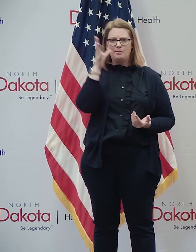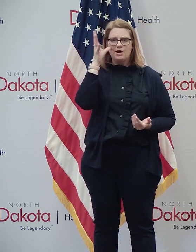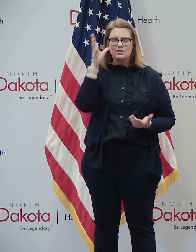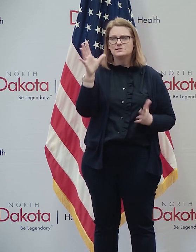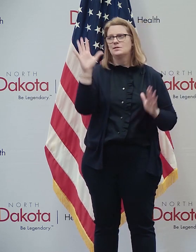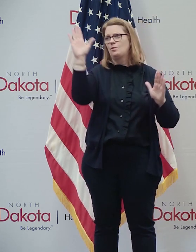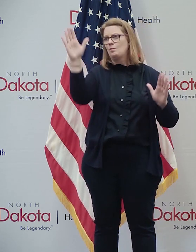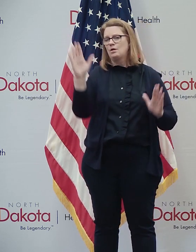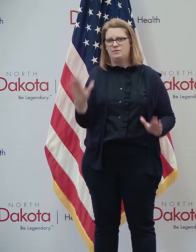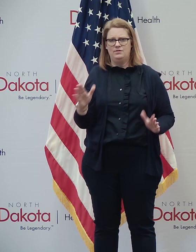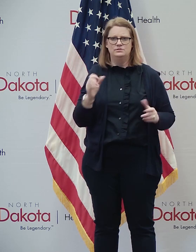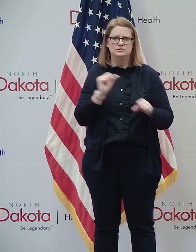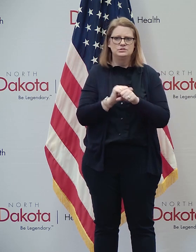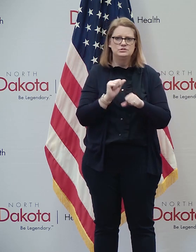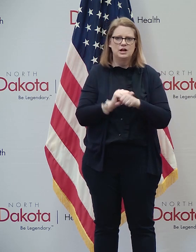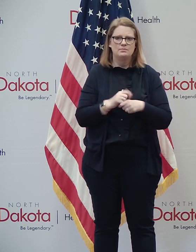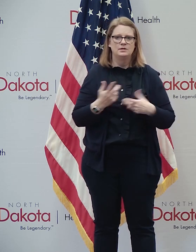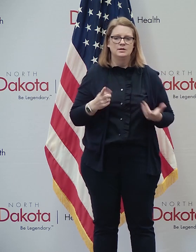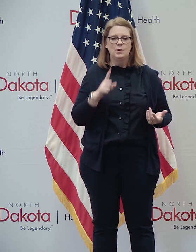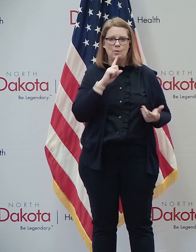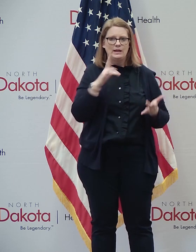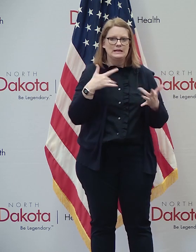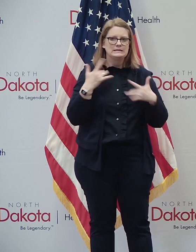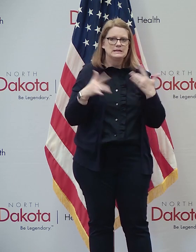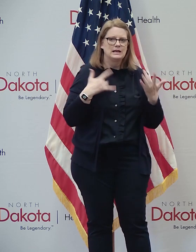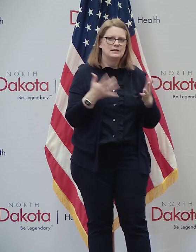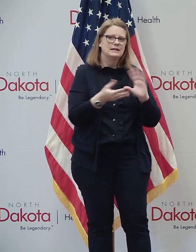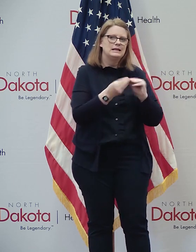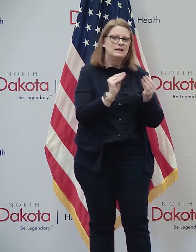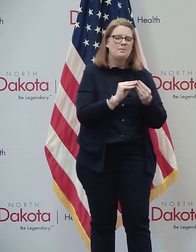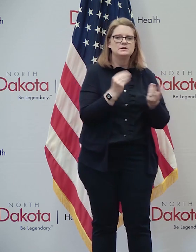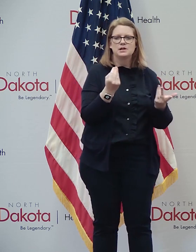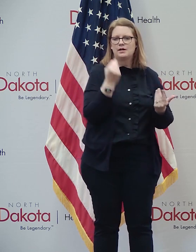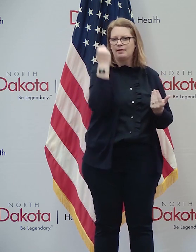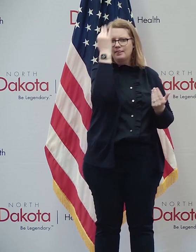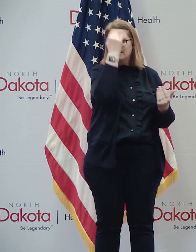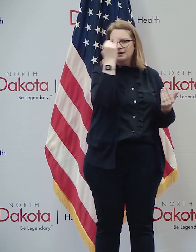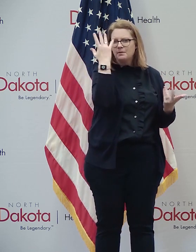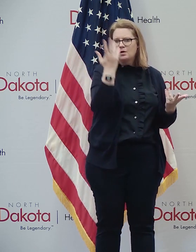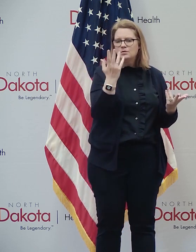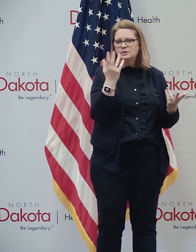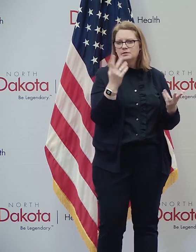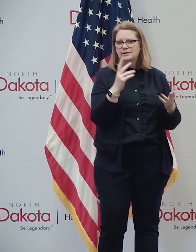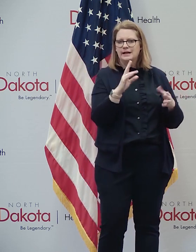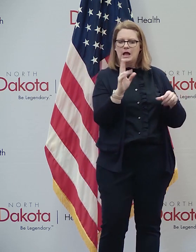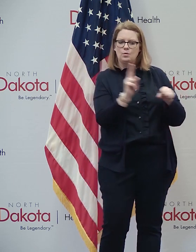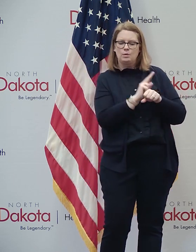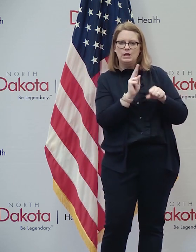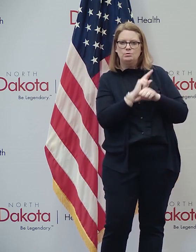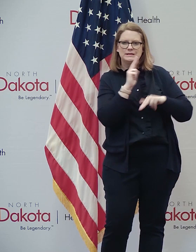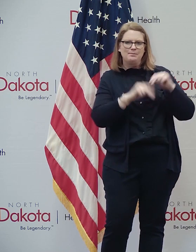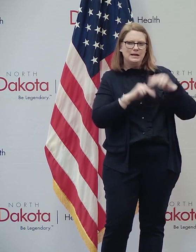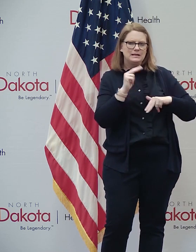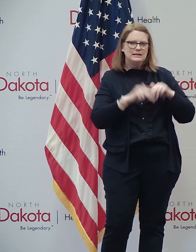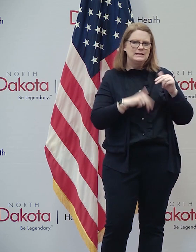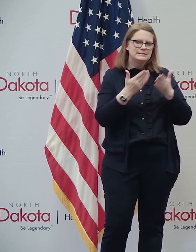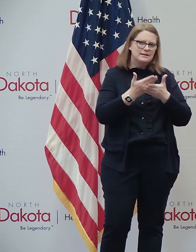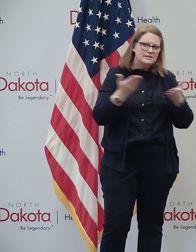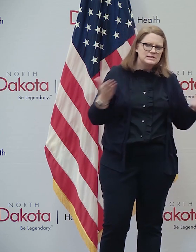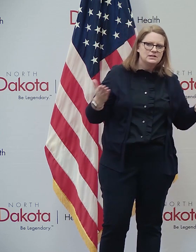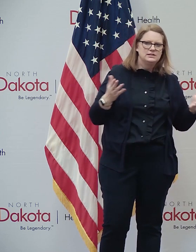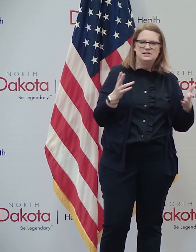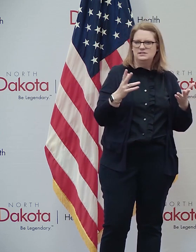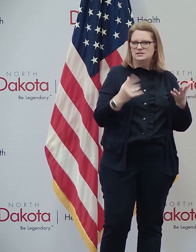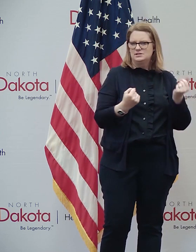you. But exciting that the numbers are such that we can start thinking about how do we use the facilities to support education this summer